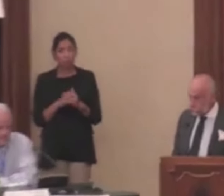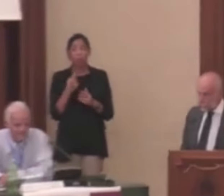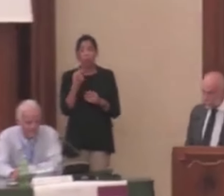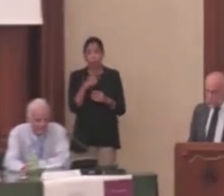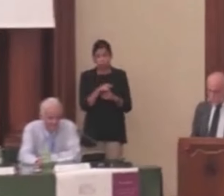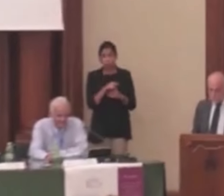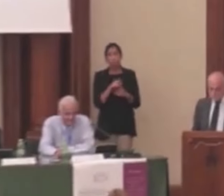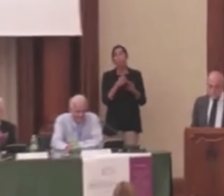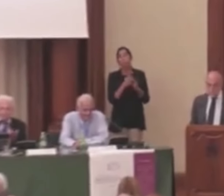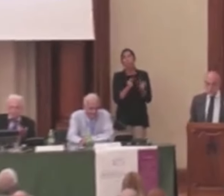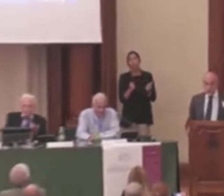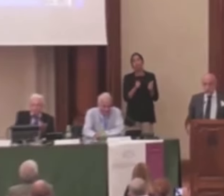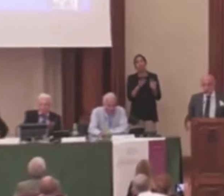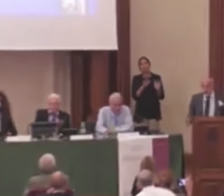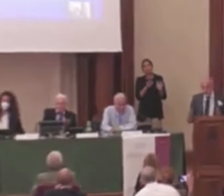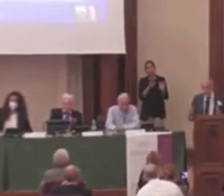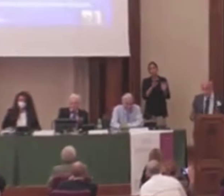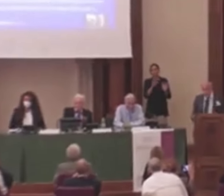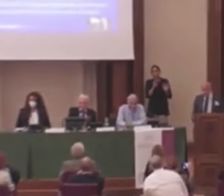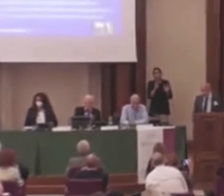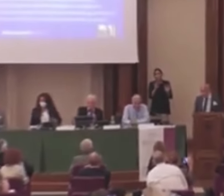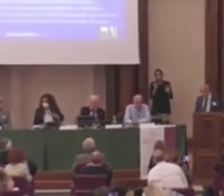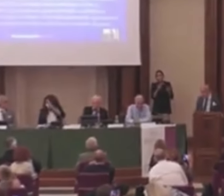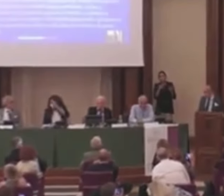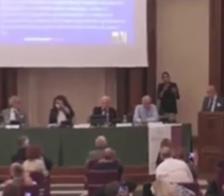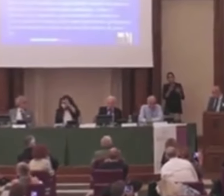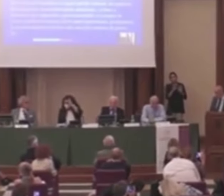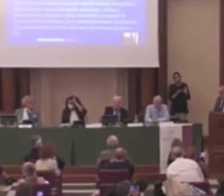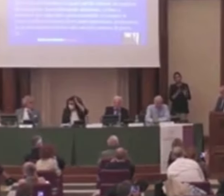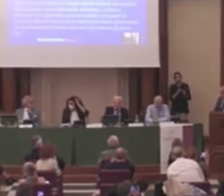be hospitalized. And that's